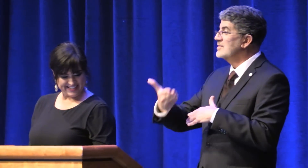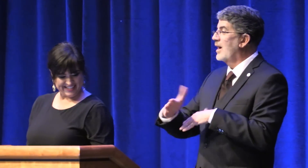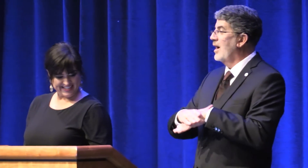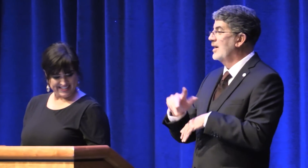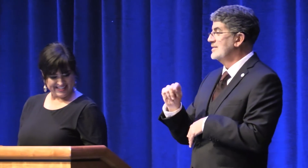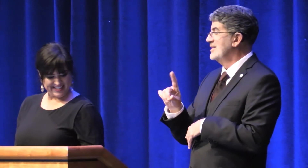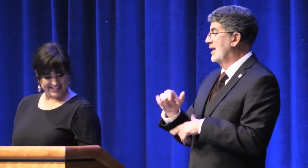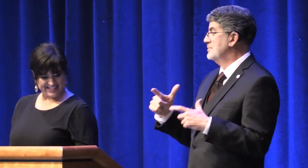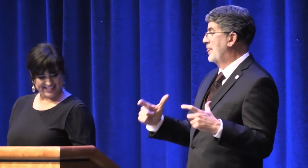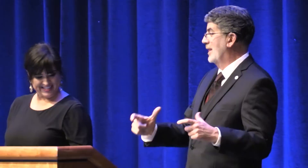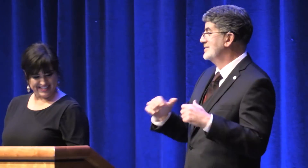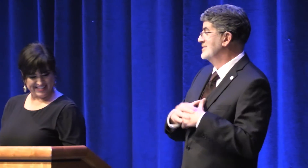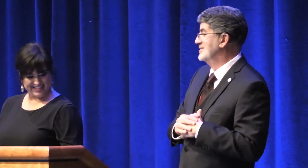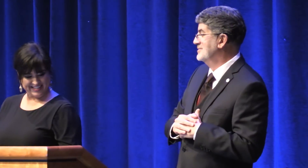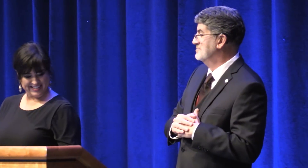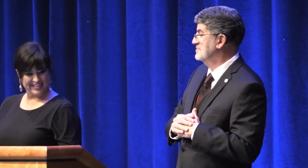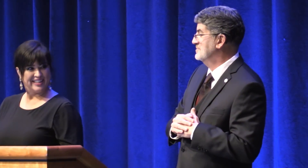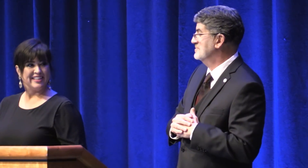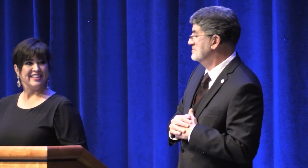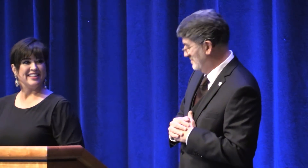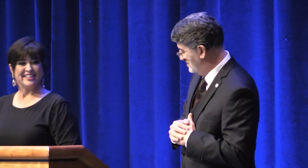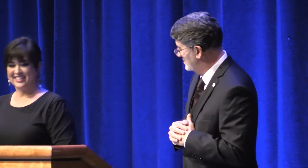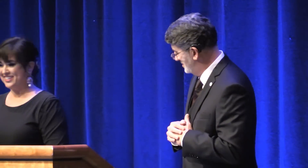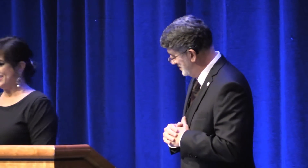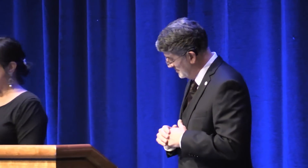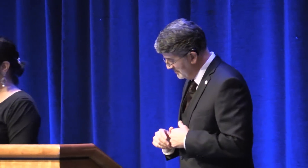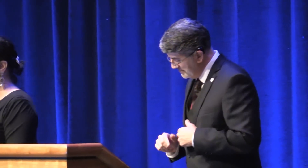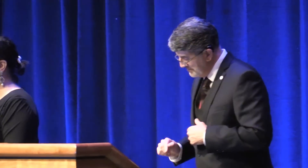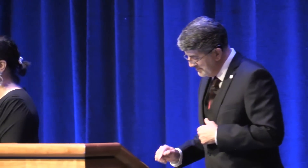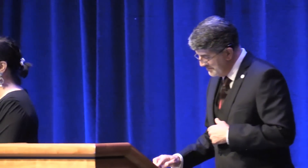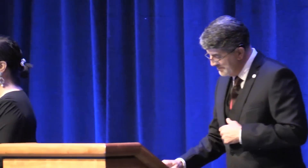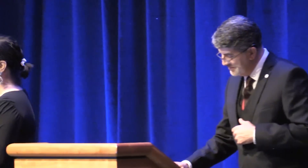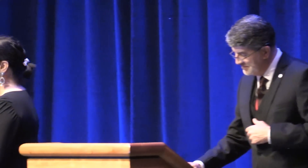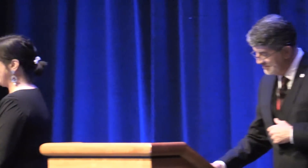a bit about what's next on TDI's plate.